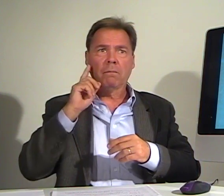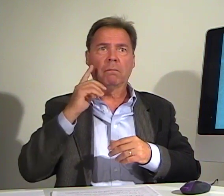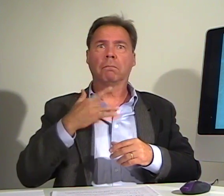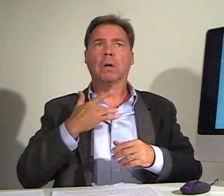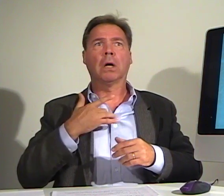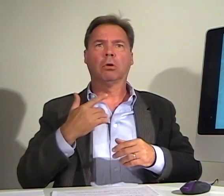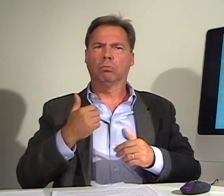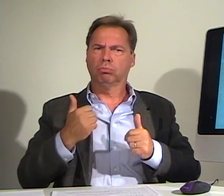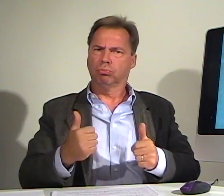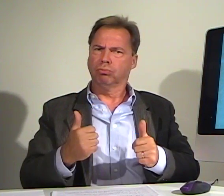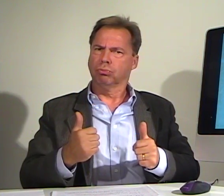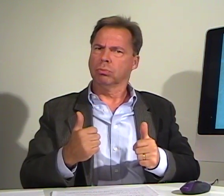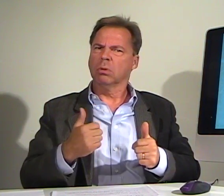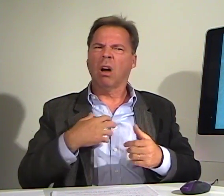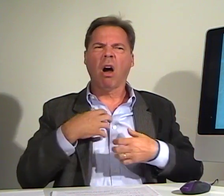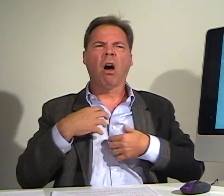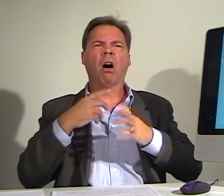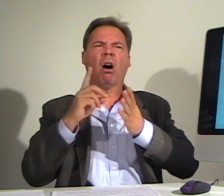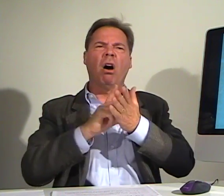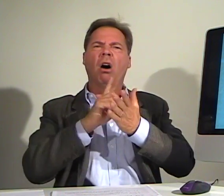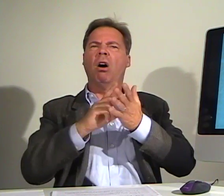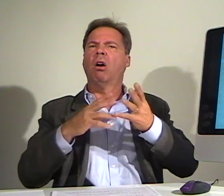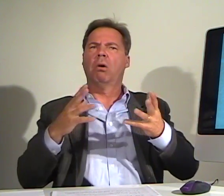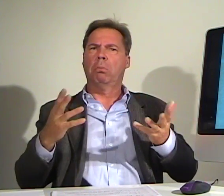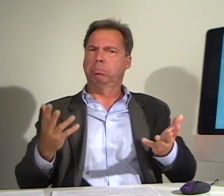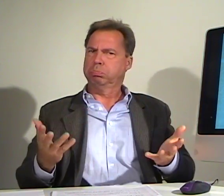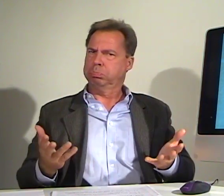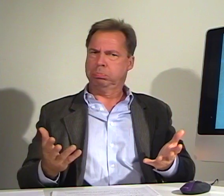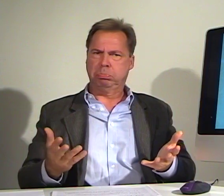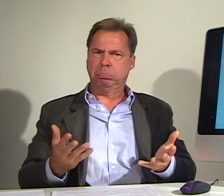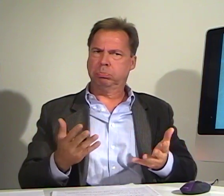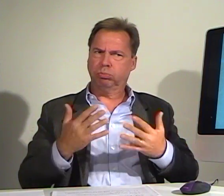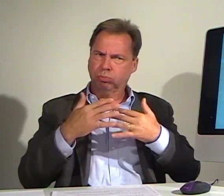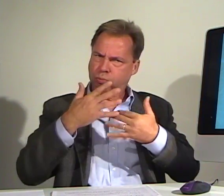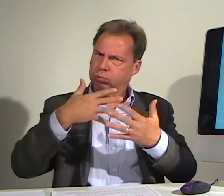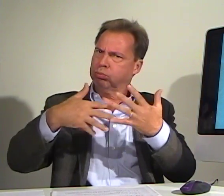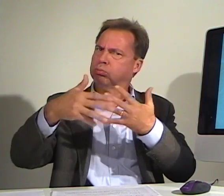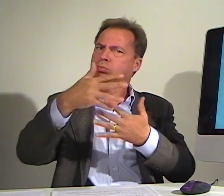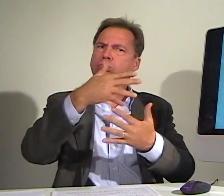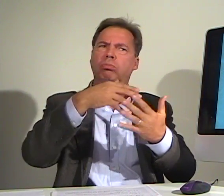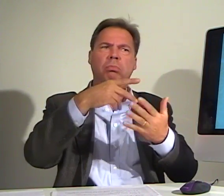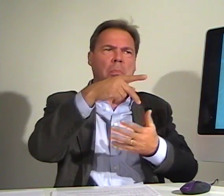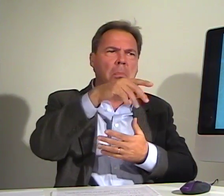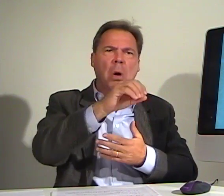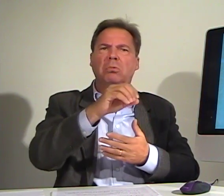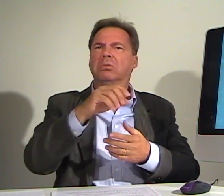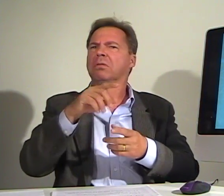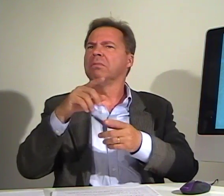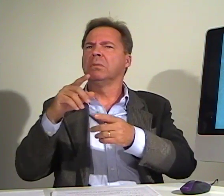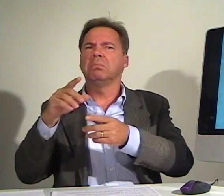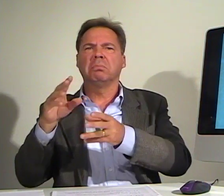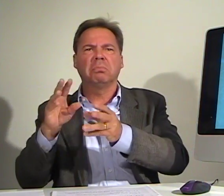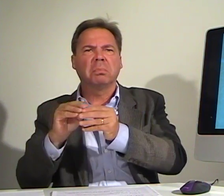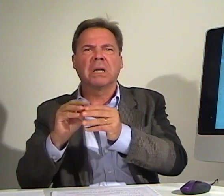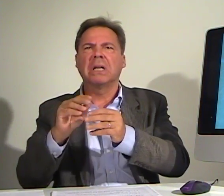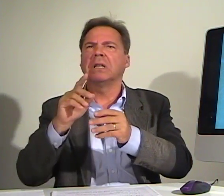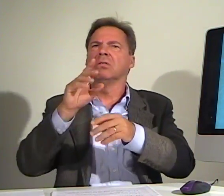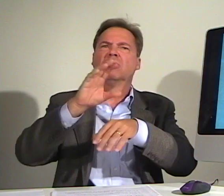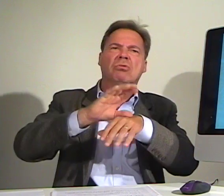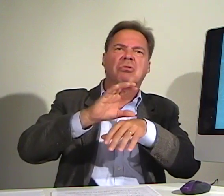everybody signed. So deaf people felt wonderful. They did not feel discriminated against and felt very equal to all of